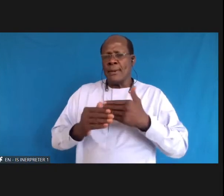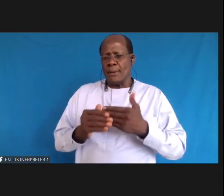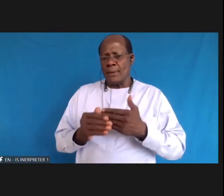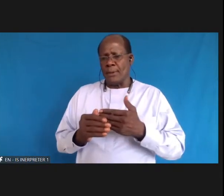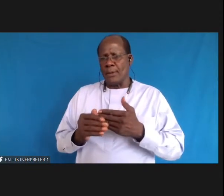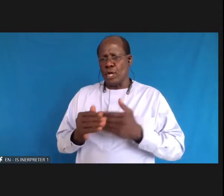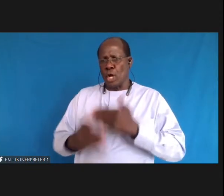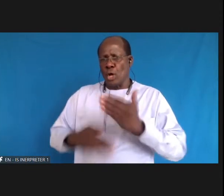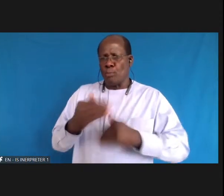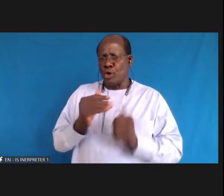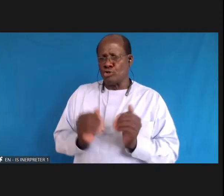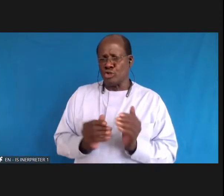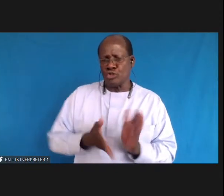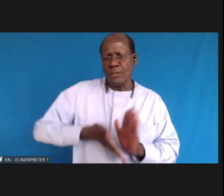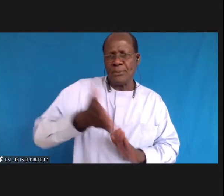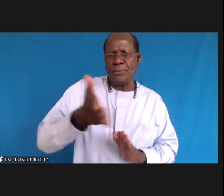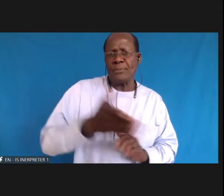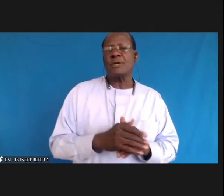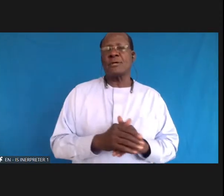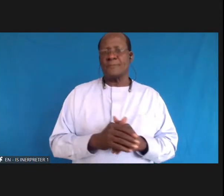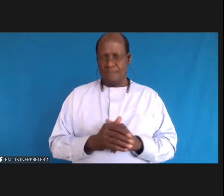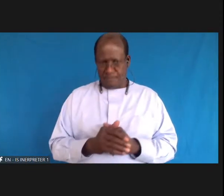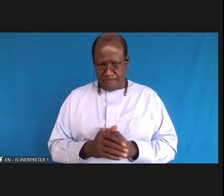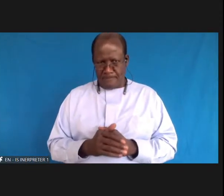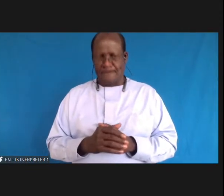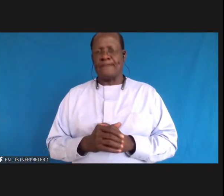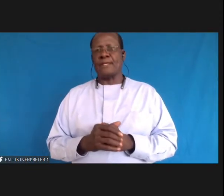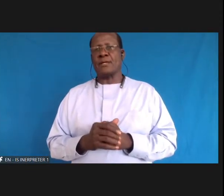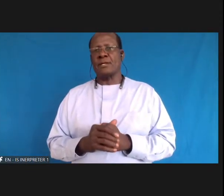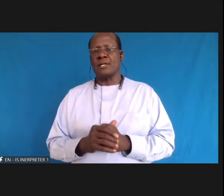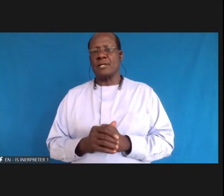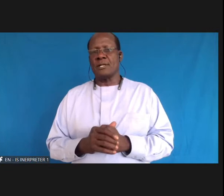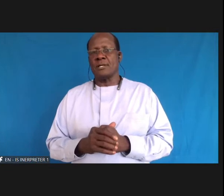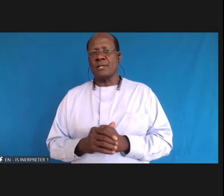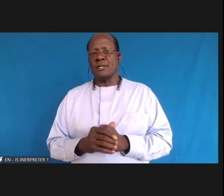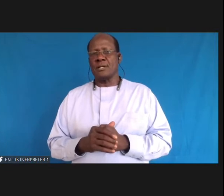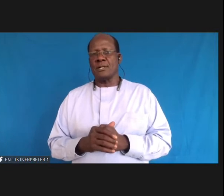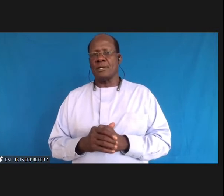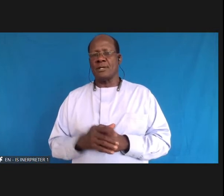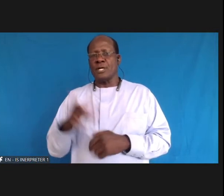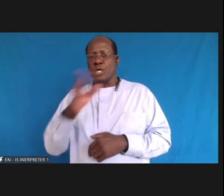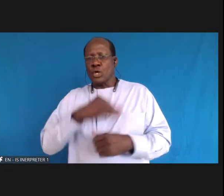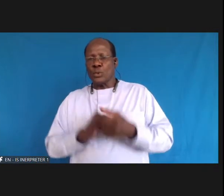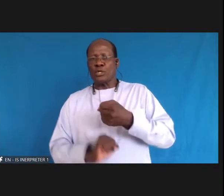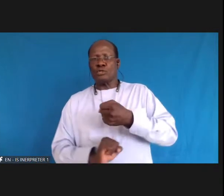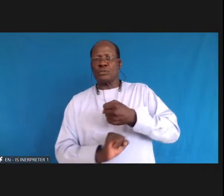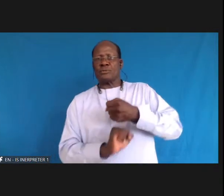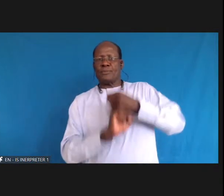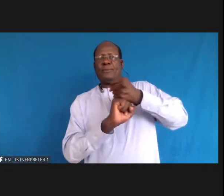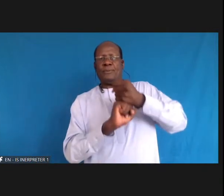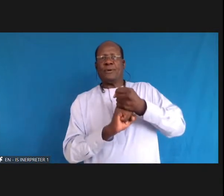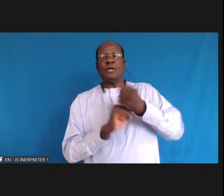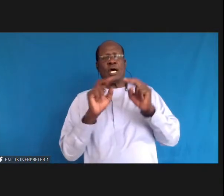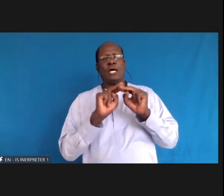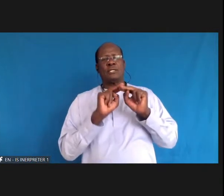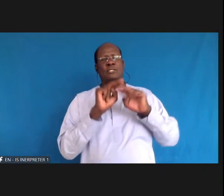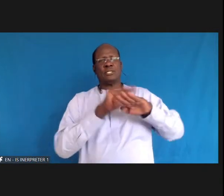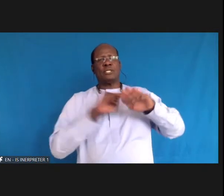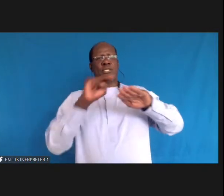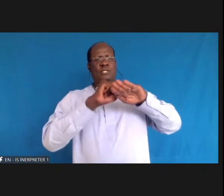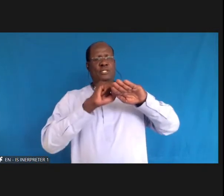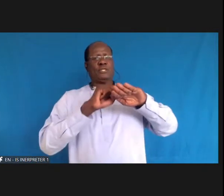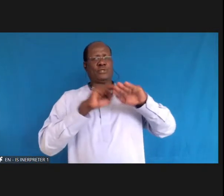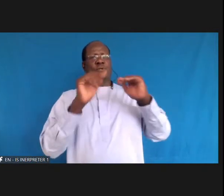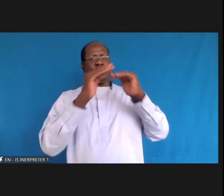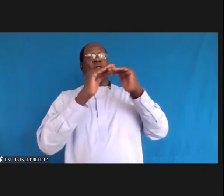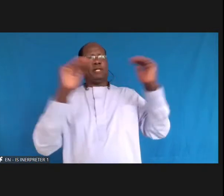really... In order to accelerate this process, we have to support the state at the national level. The state at the national